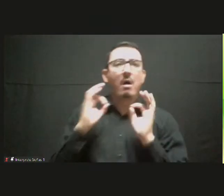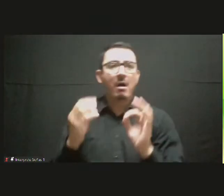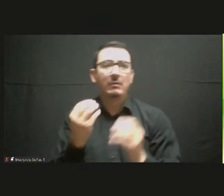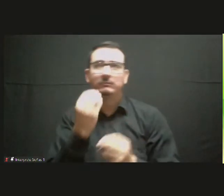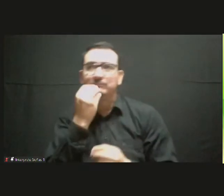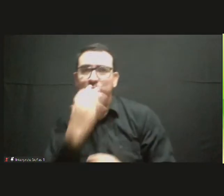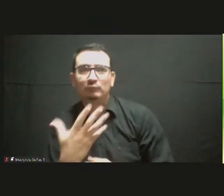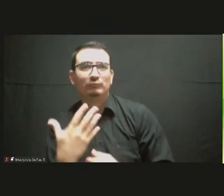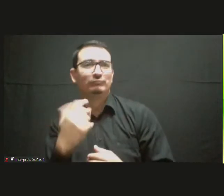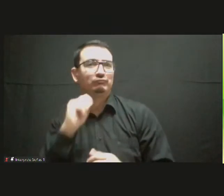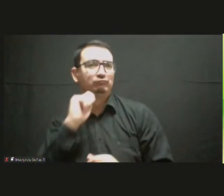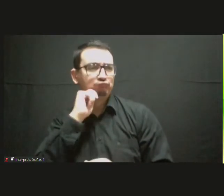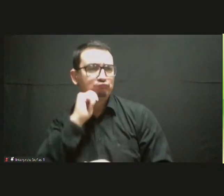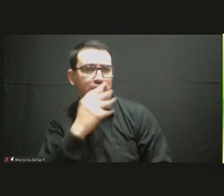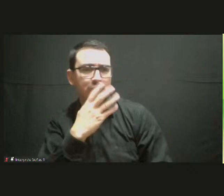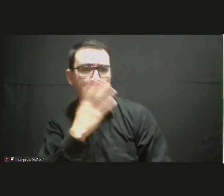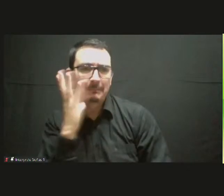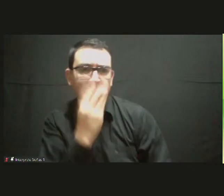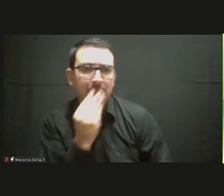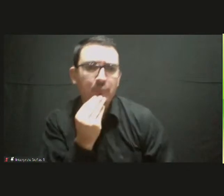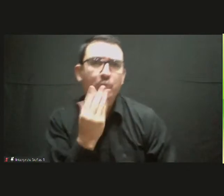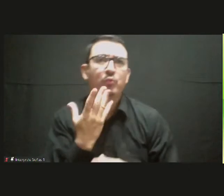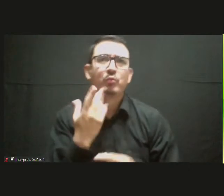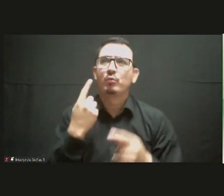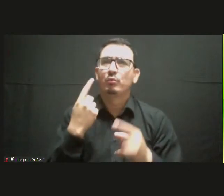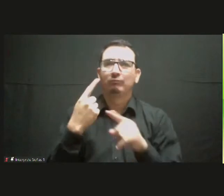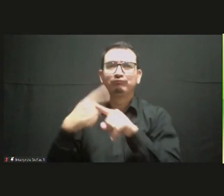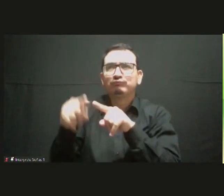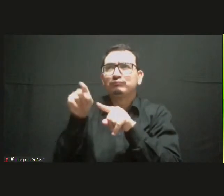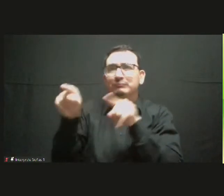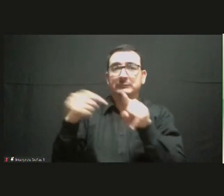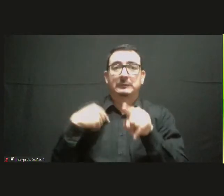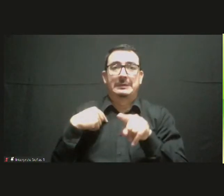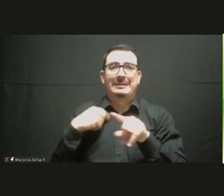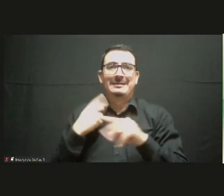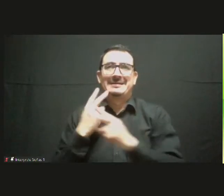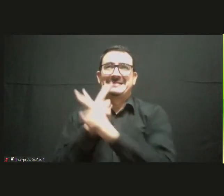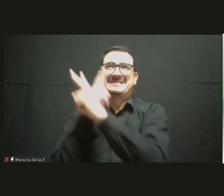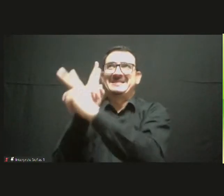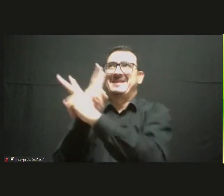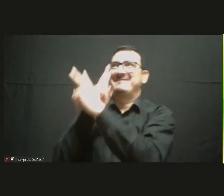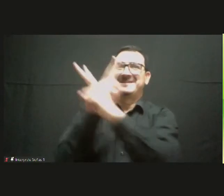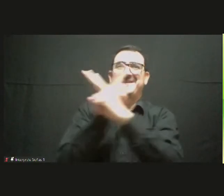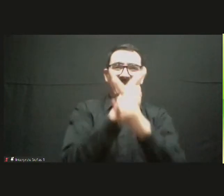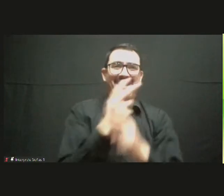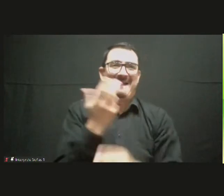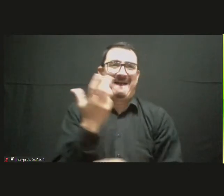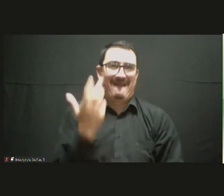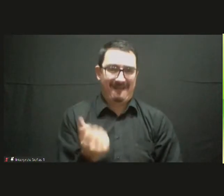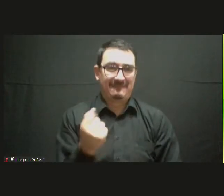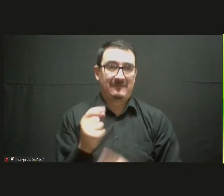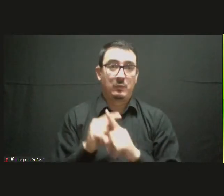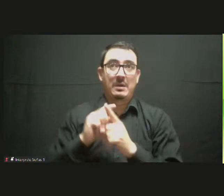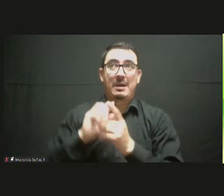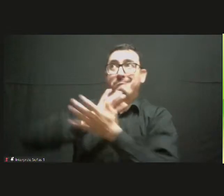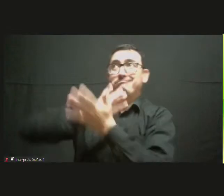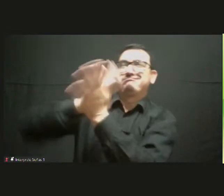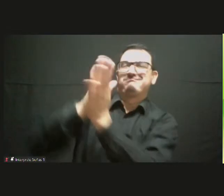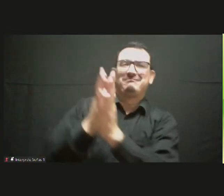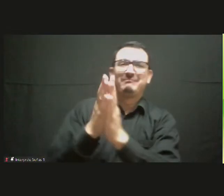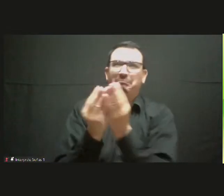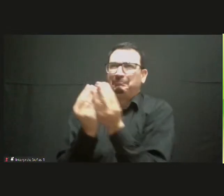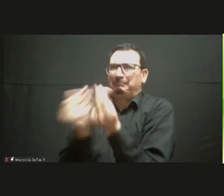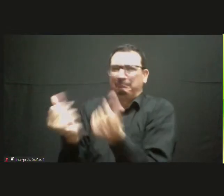Future tourism plans should ensure that the number of tourists arriving is kept within the environment's carrying